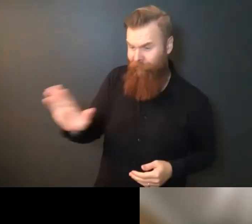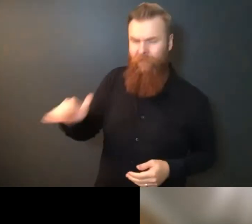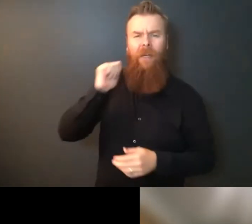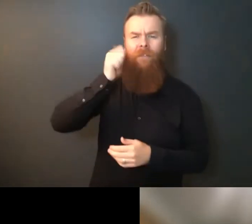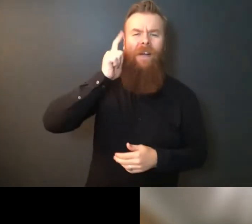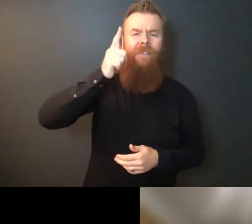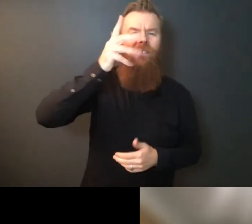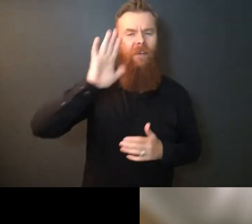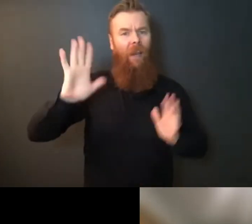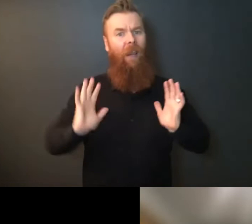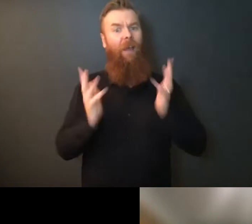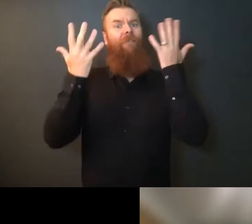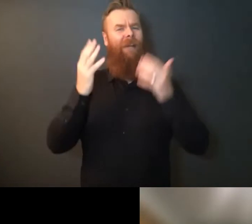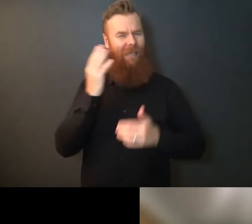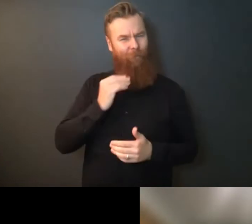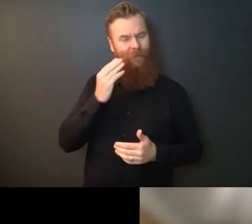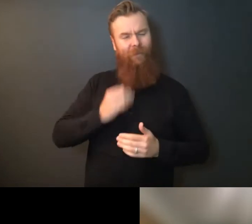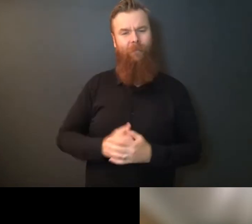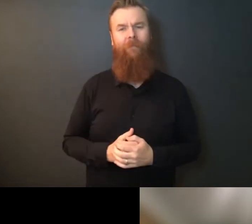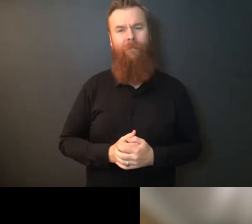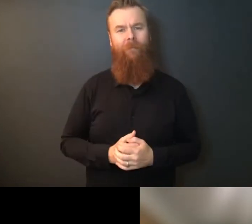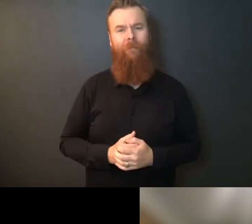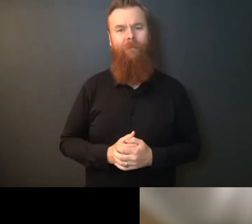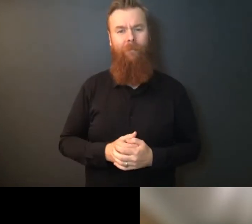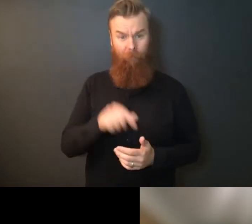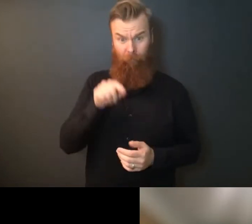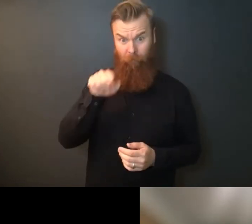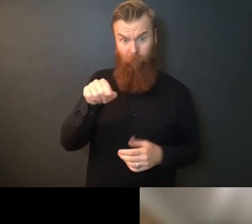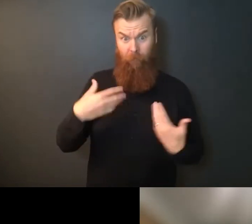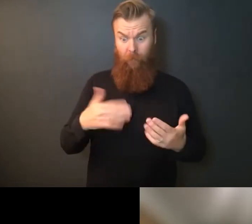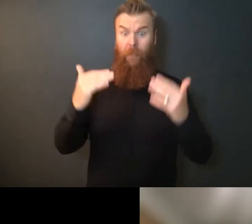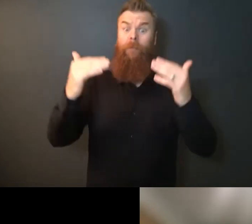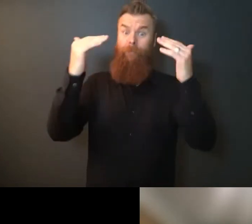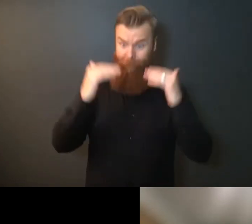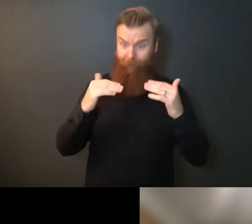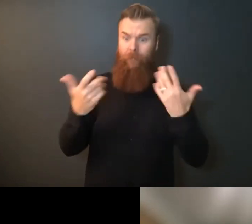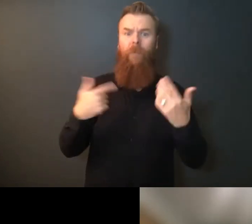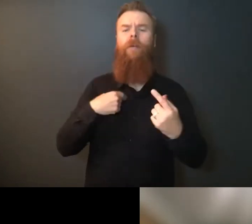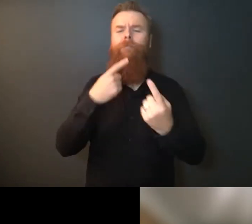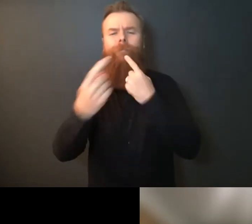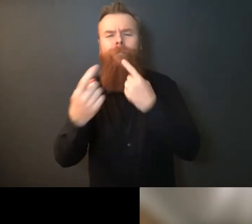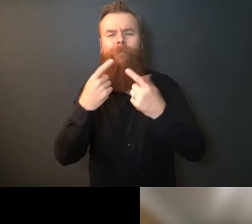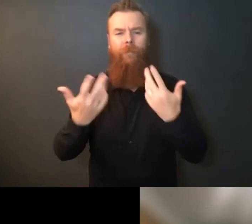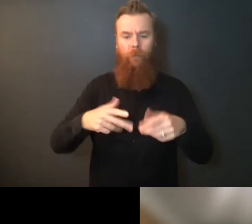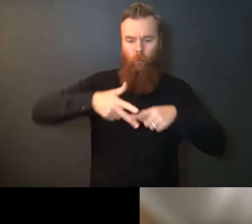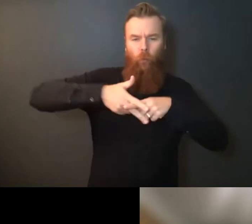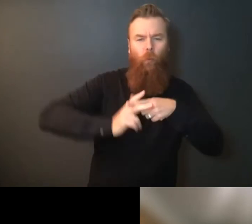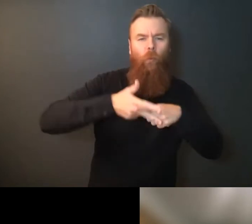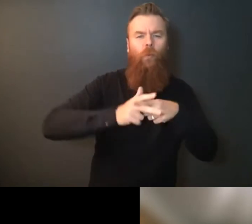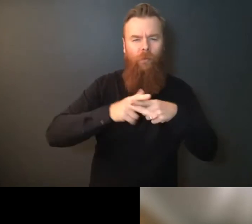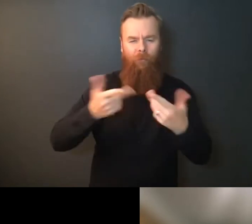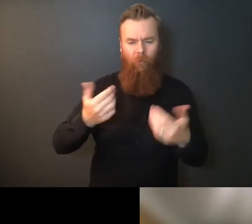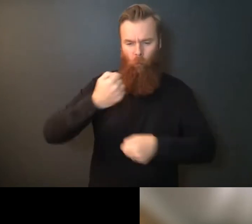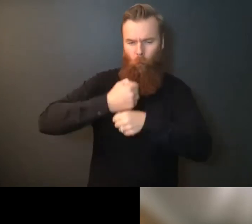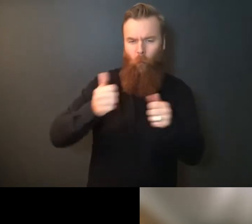this session, we're going to be speaking about a toolkit that we're working on together. And we're really aiming to co-create this toolkit with UNICEF,